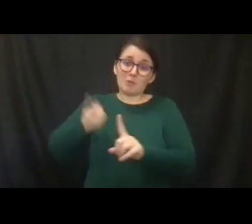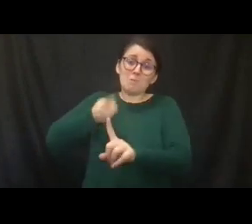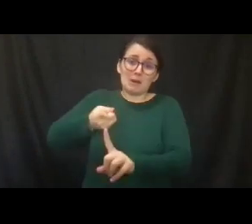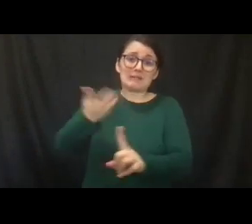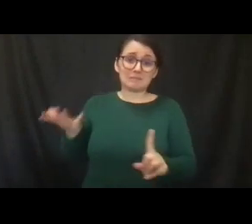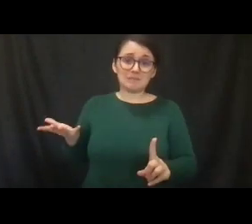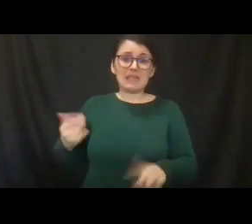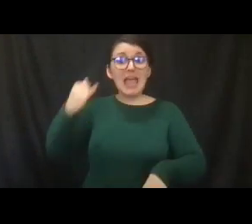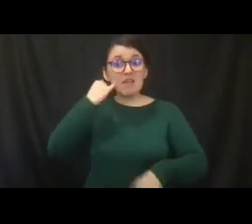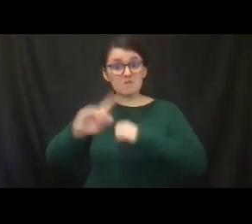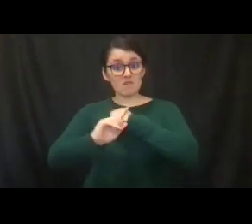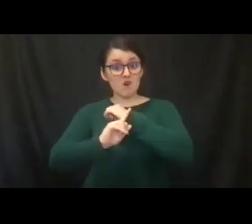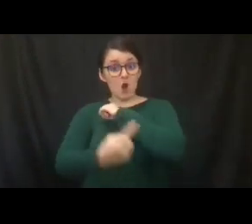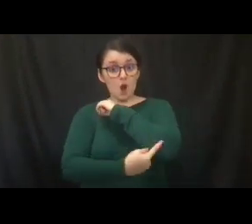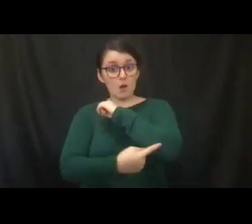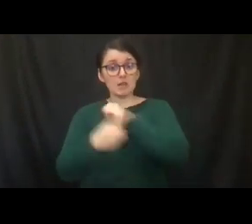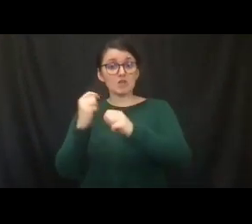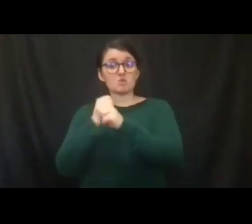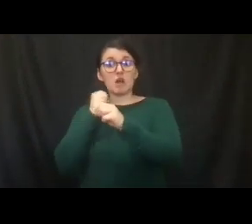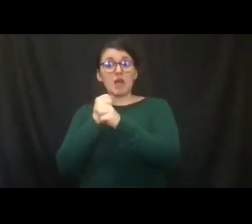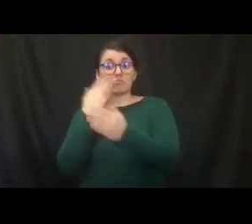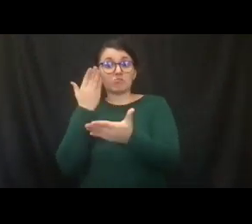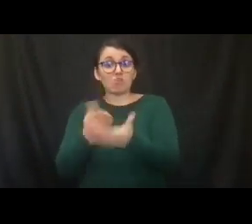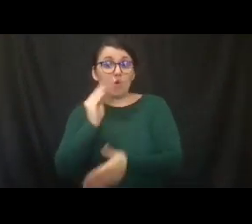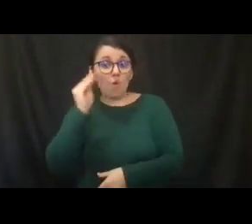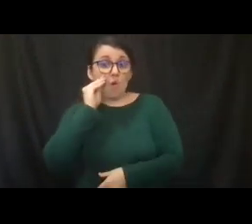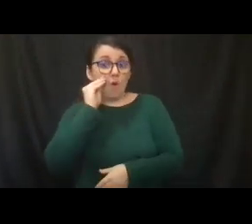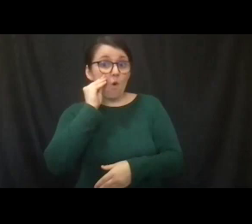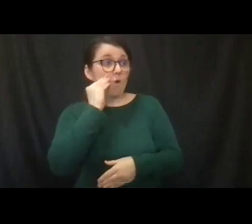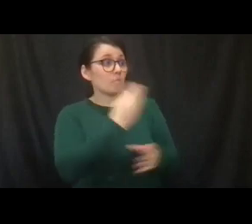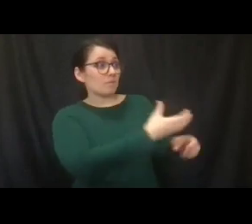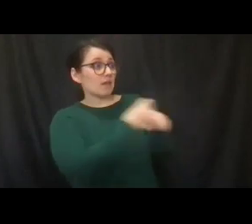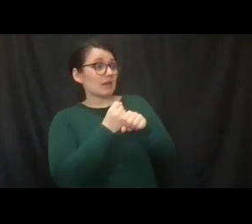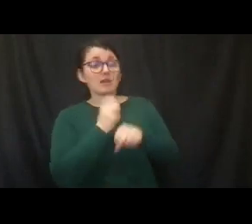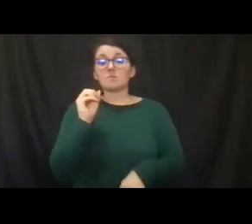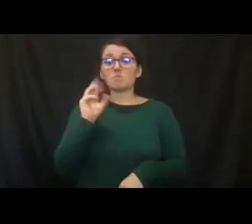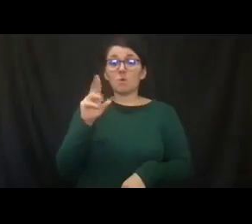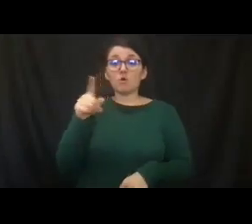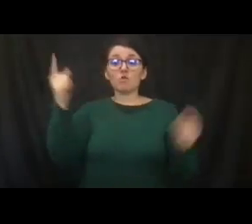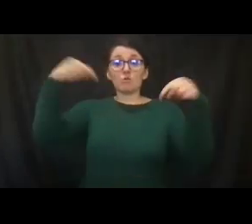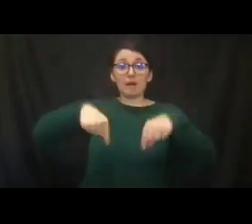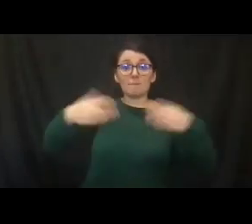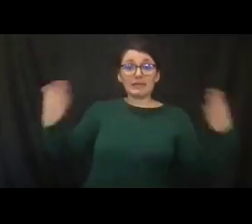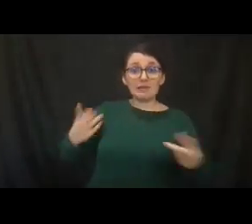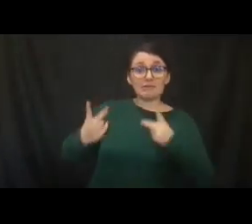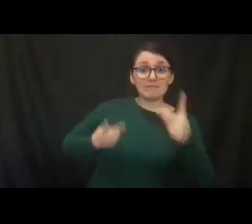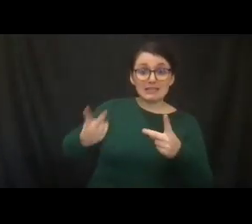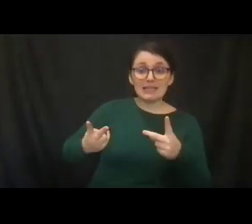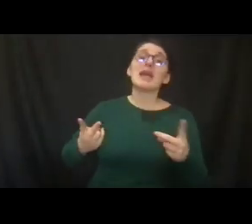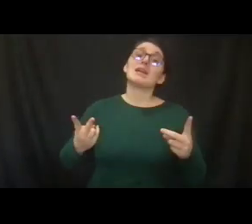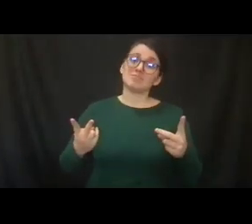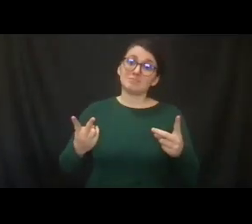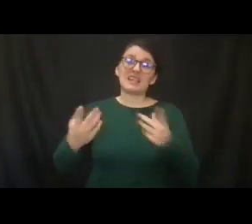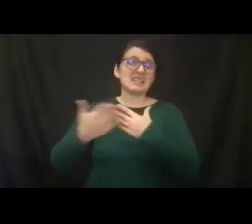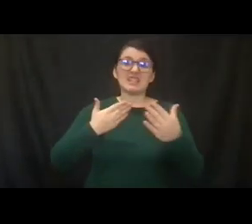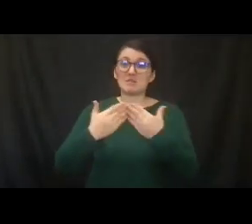you have garbage trucks that come to your house, or if you visit one of Lane County's 15 transfer stations, no matter how you do